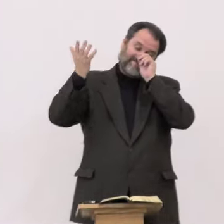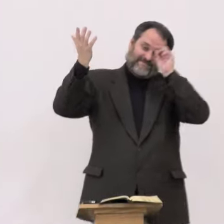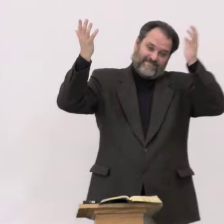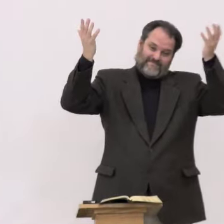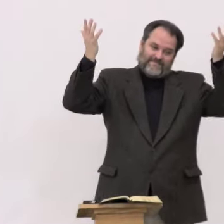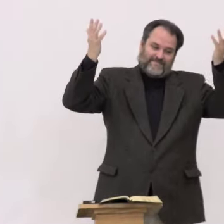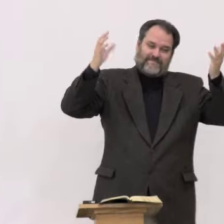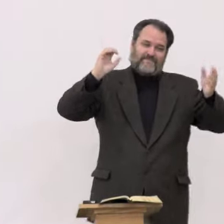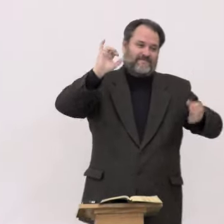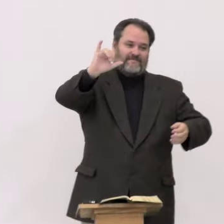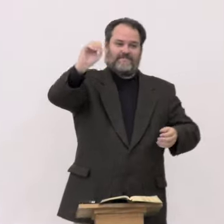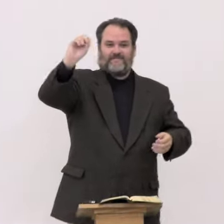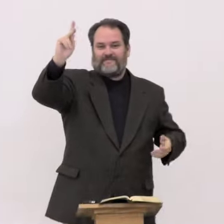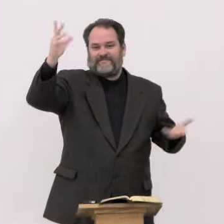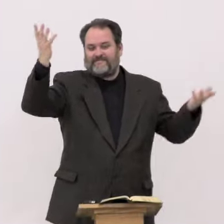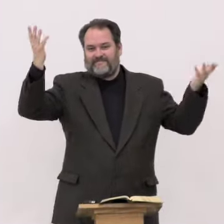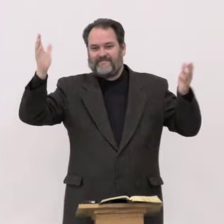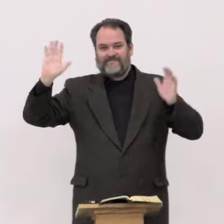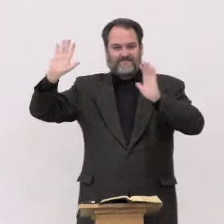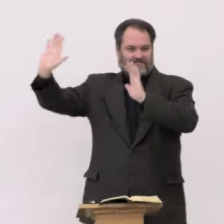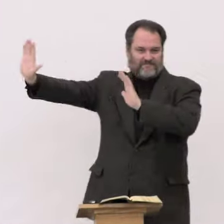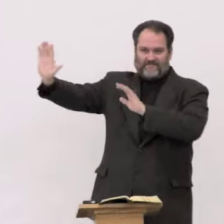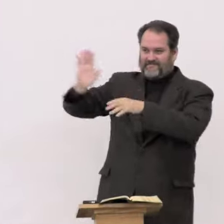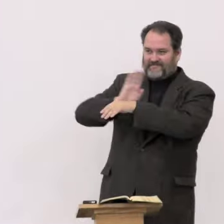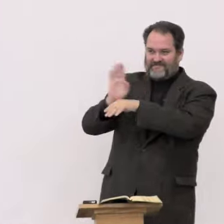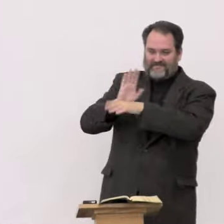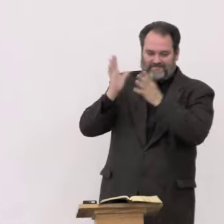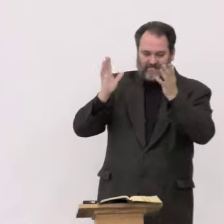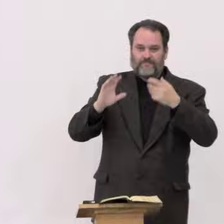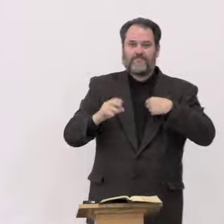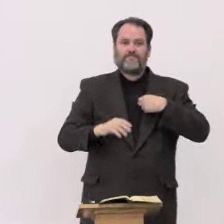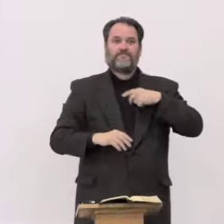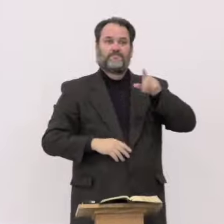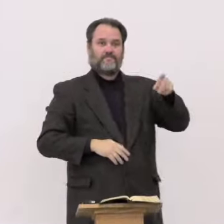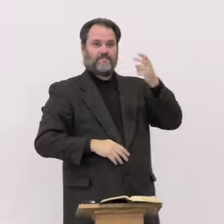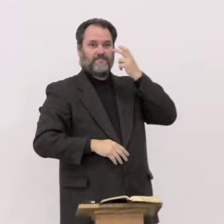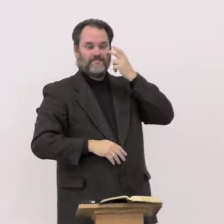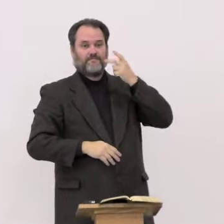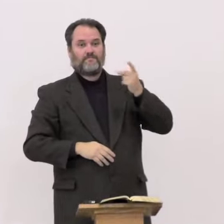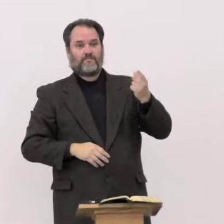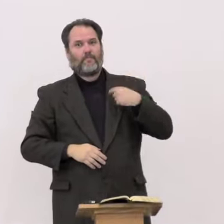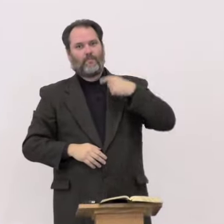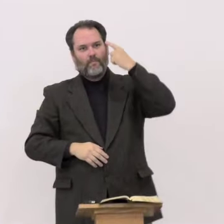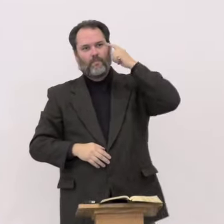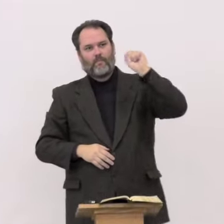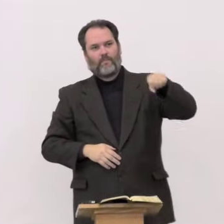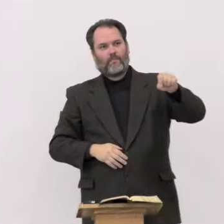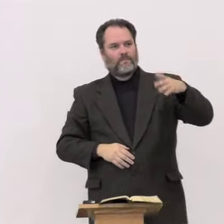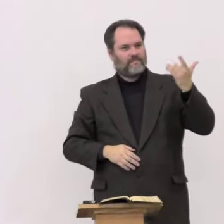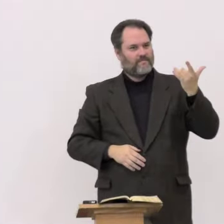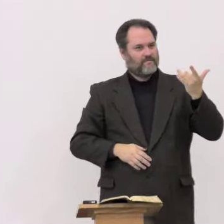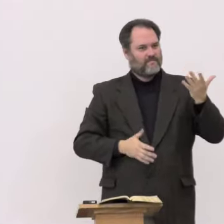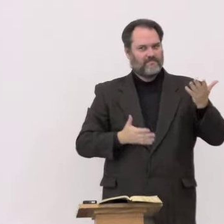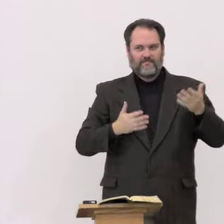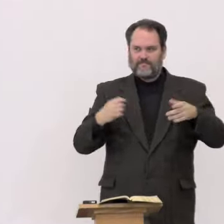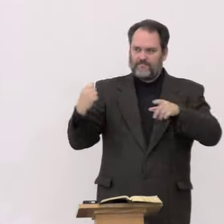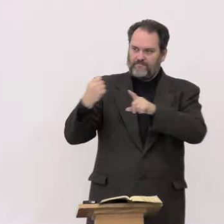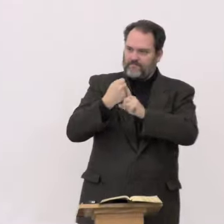but that's okay. It's their business. But with blind people, yeah, I think